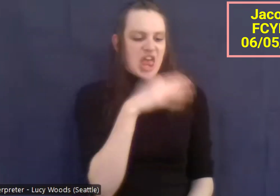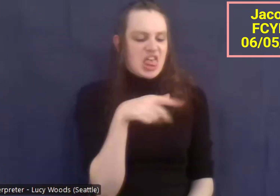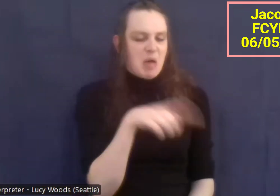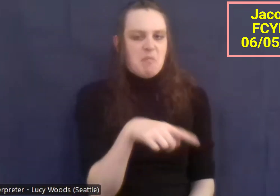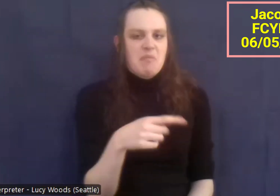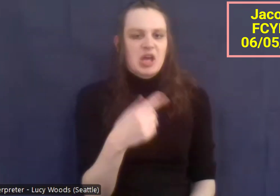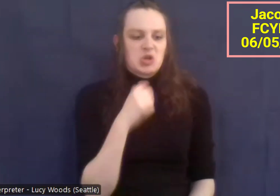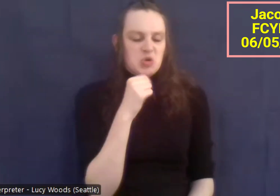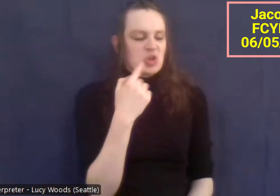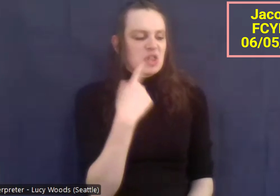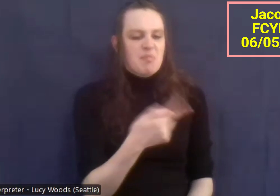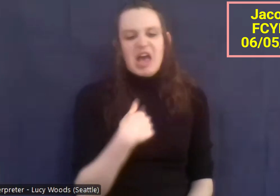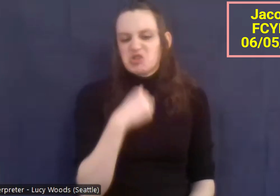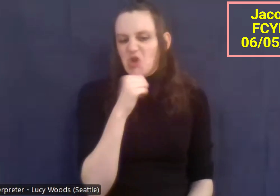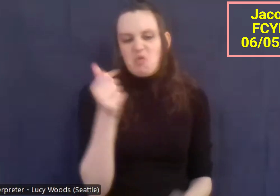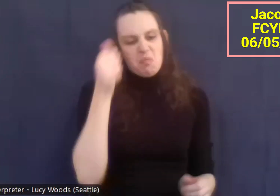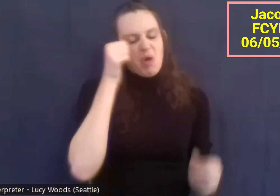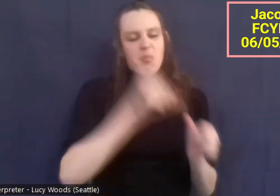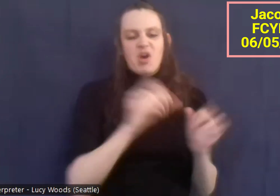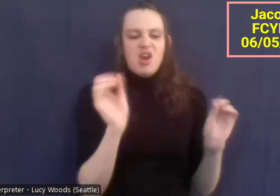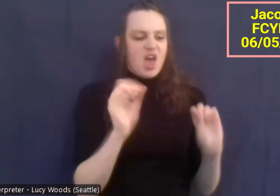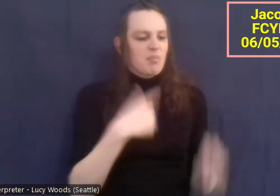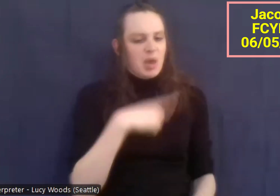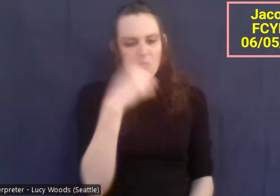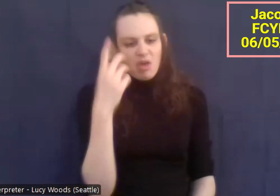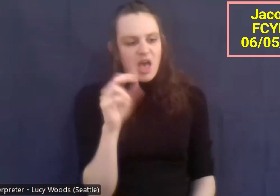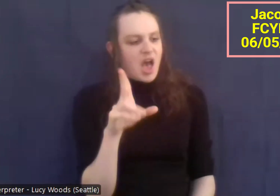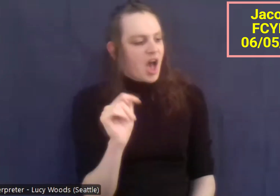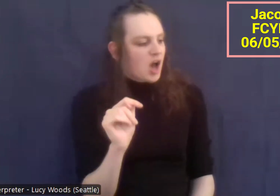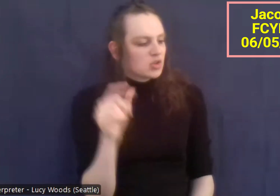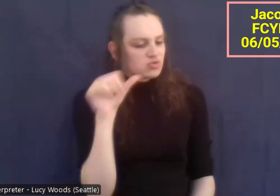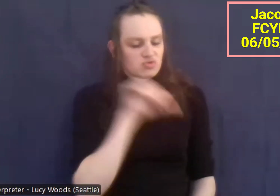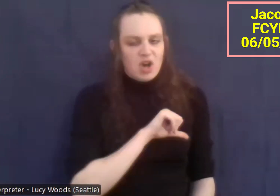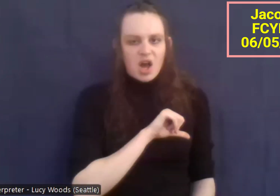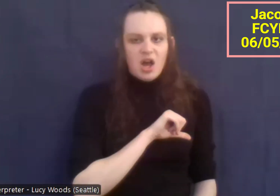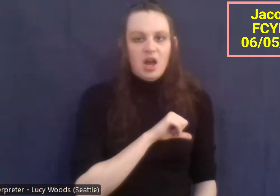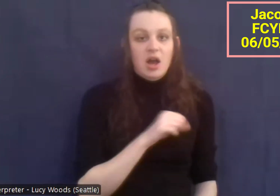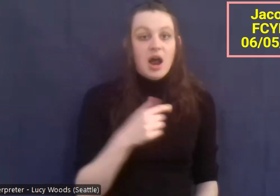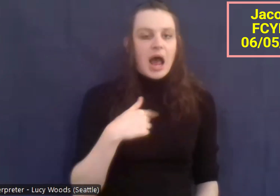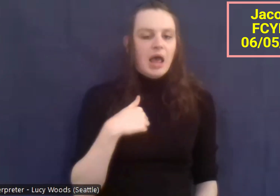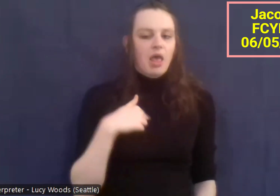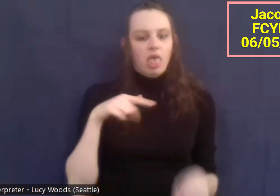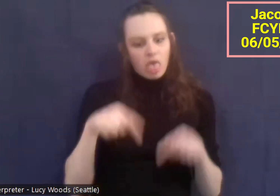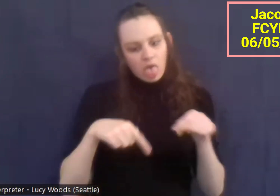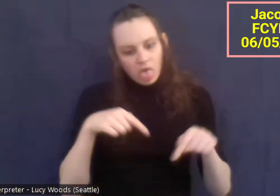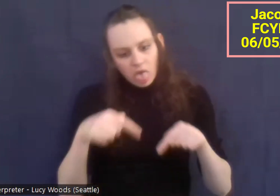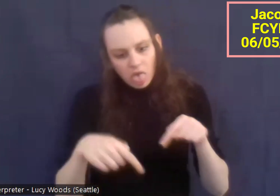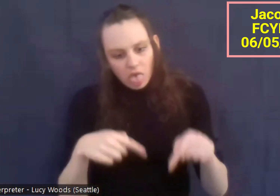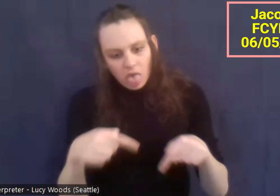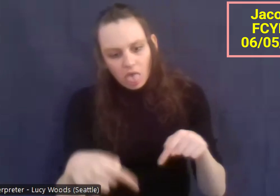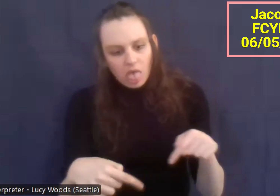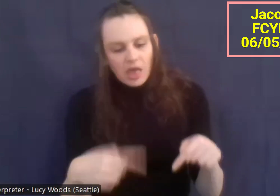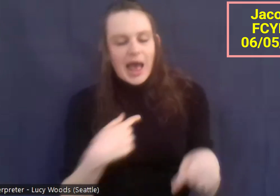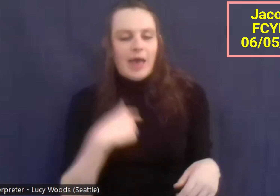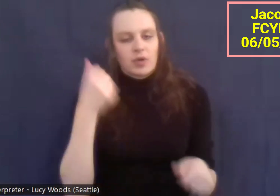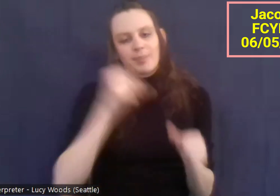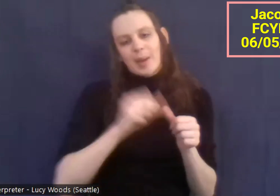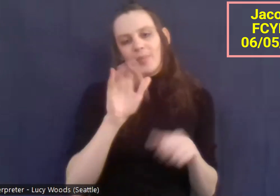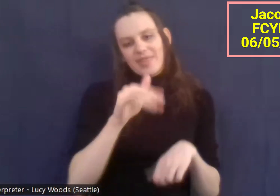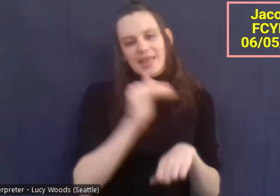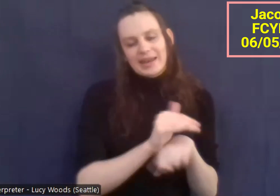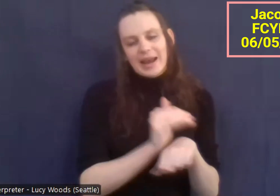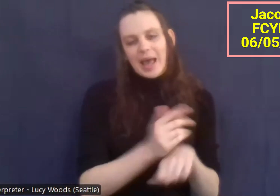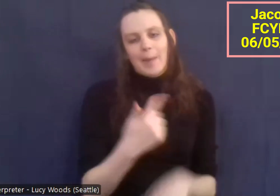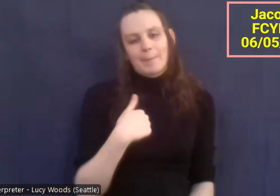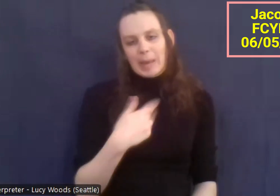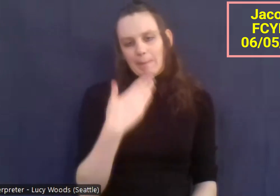I was blackout drunk. I was stumbling over my own feet, but I remember every minute of that night, and I was definitely the bad guy in the